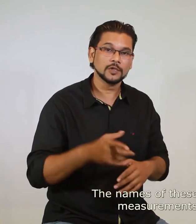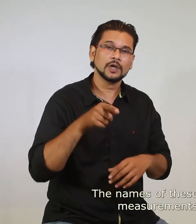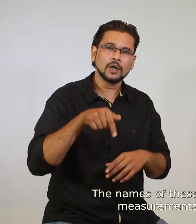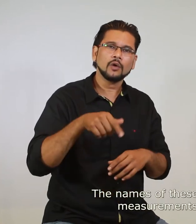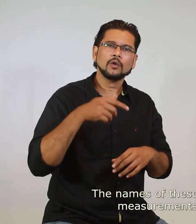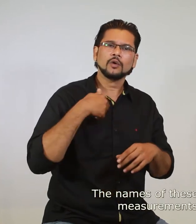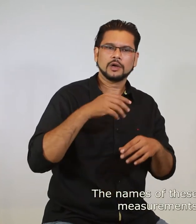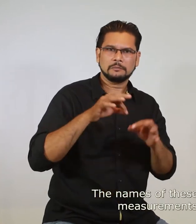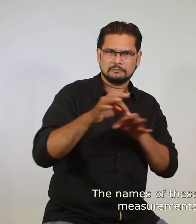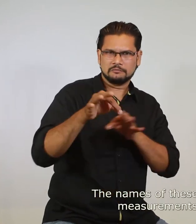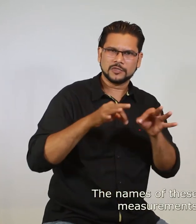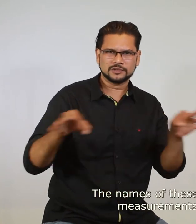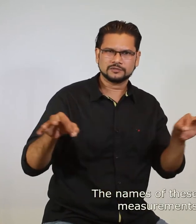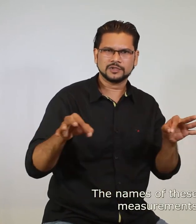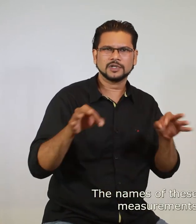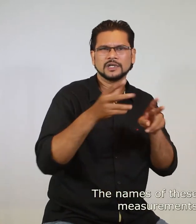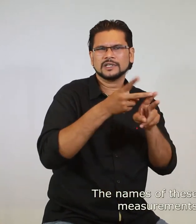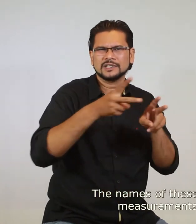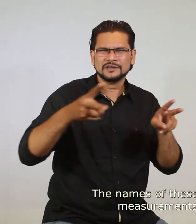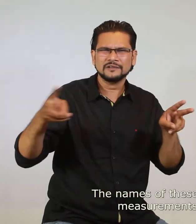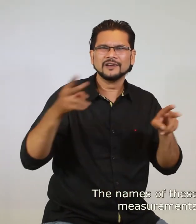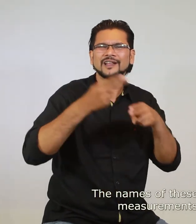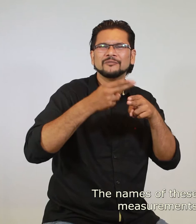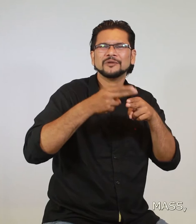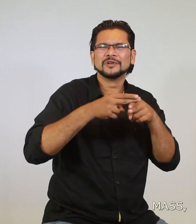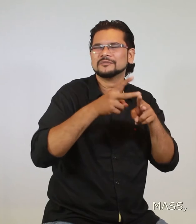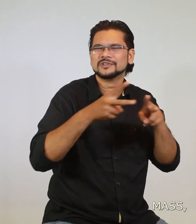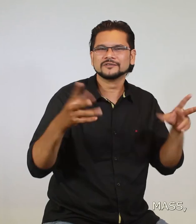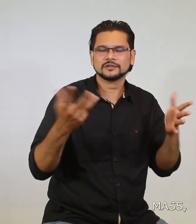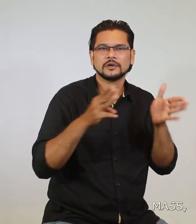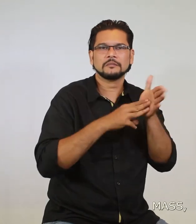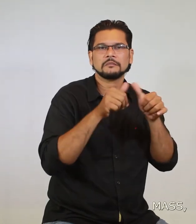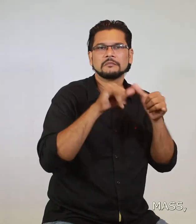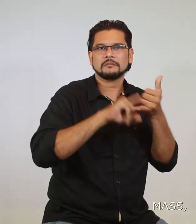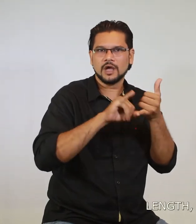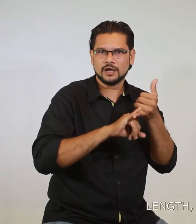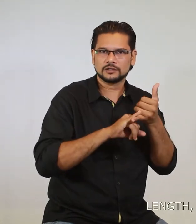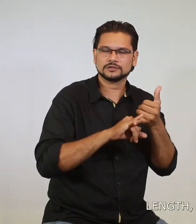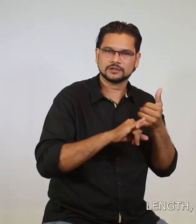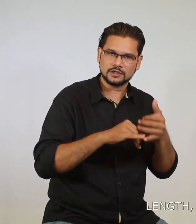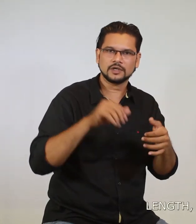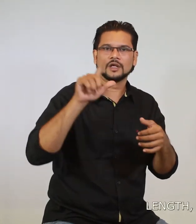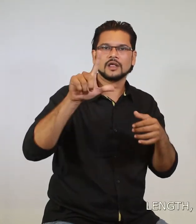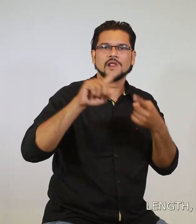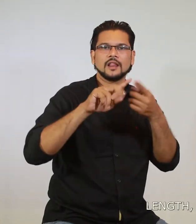The names of these different measurements are temperature, mass, length,